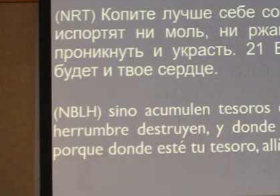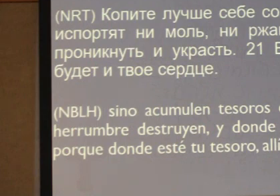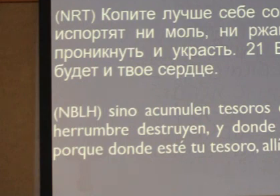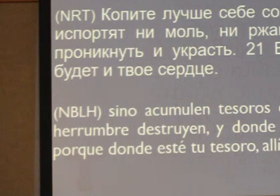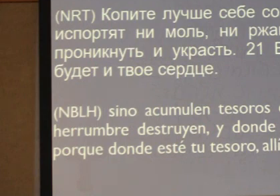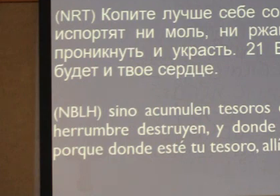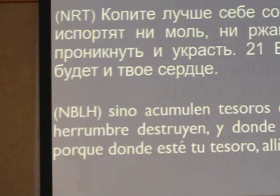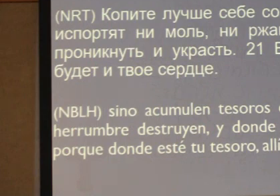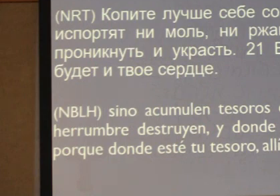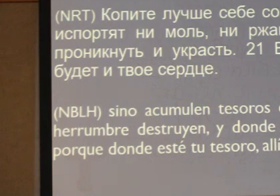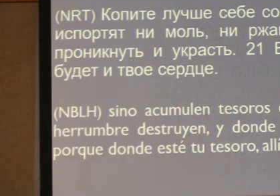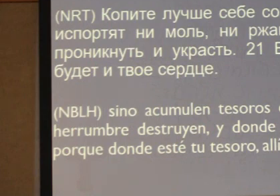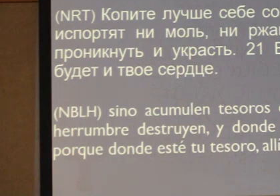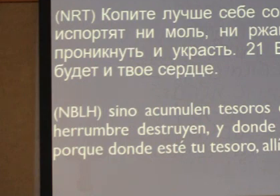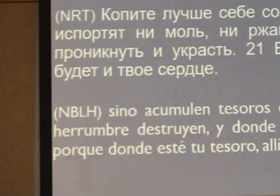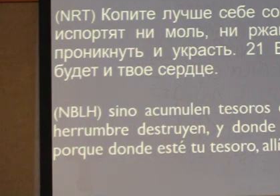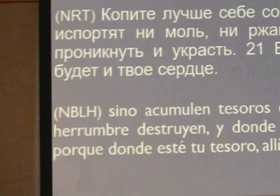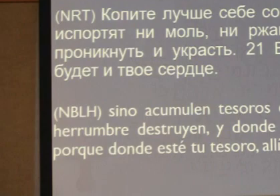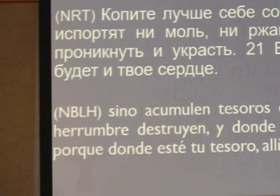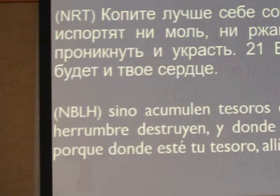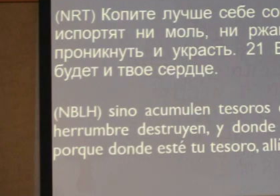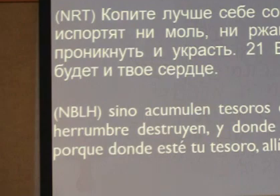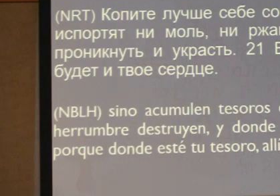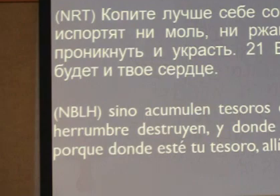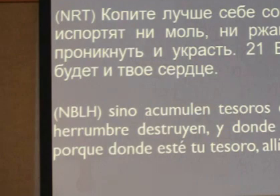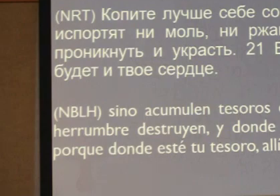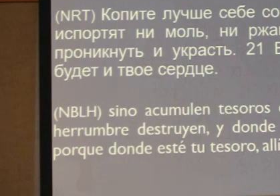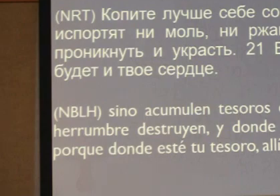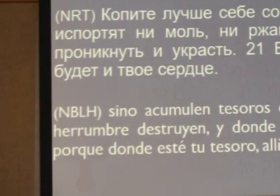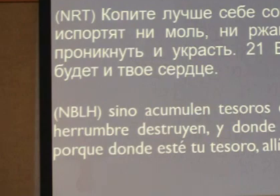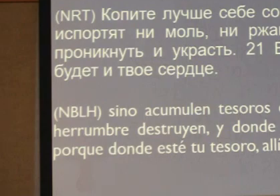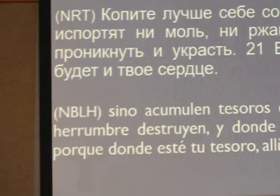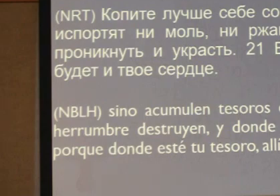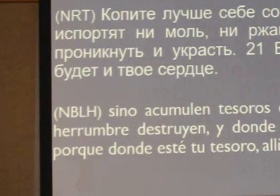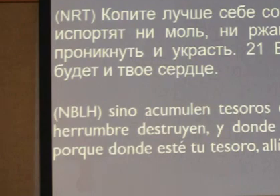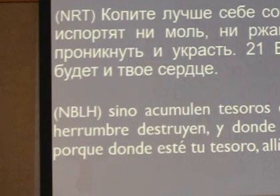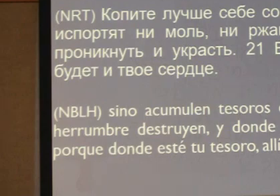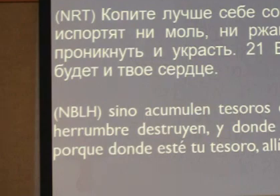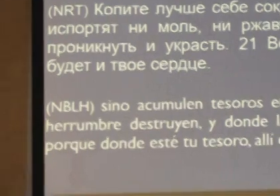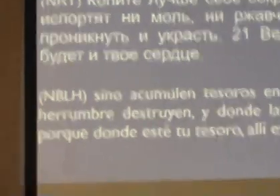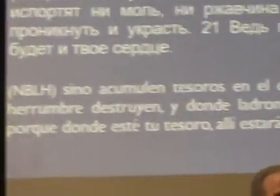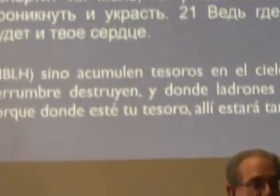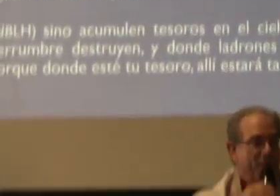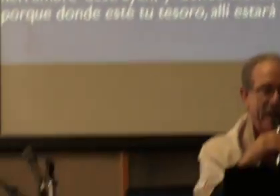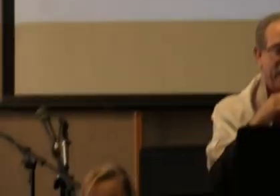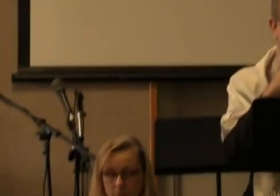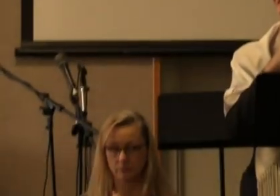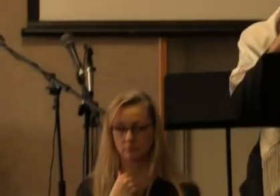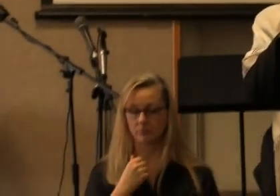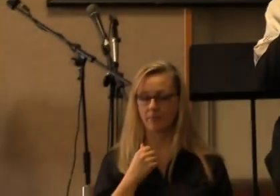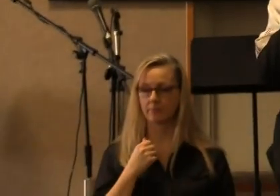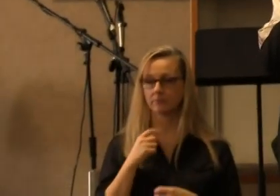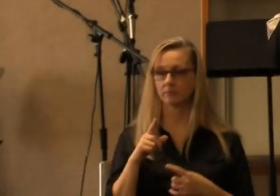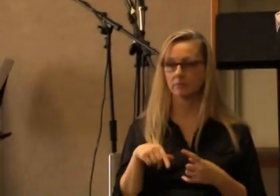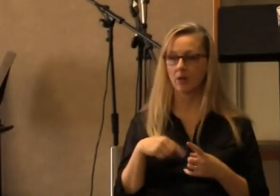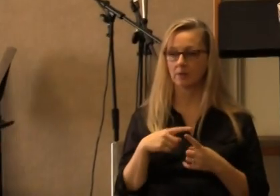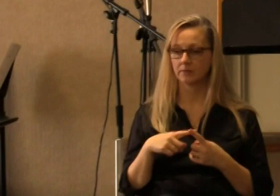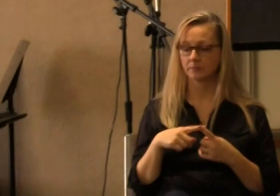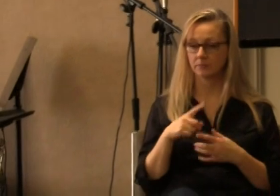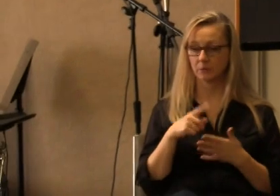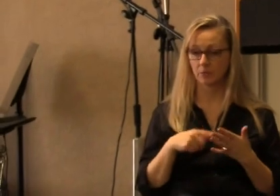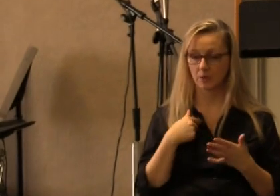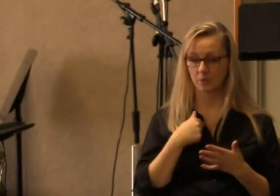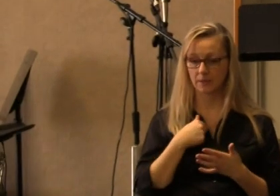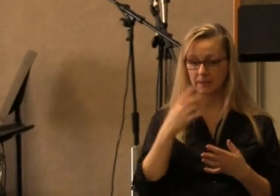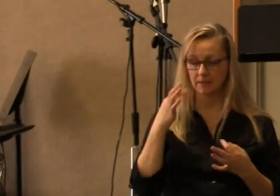also. We have a choice over what we treasure, what we choose to make important in our